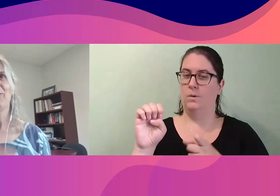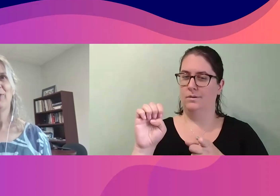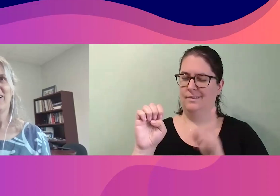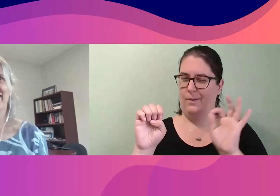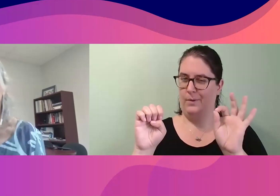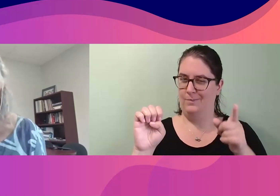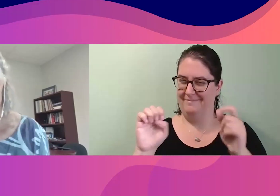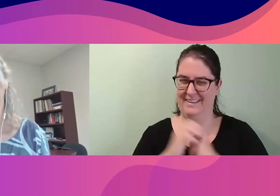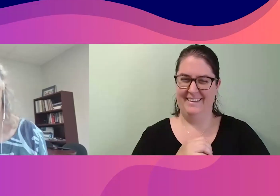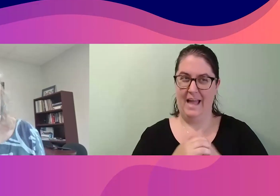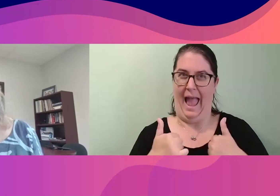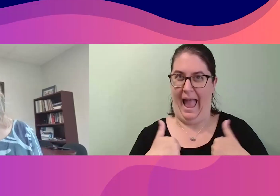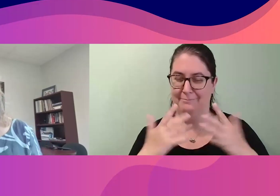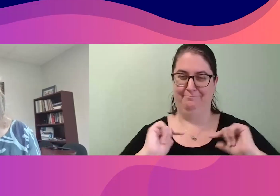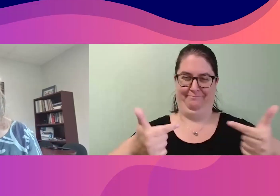there we go, we got it.